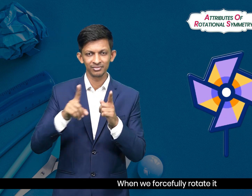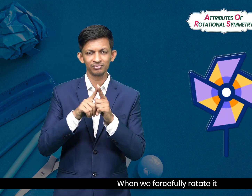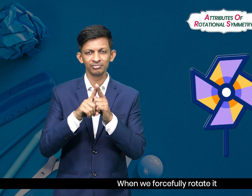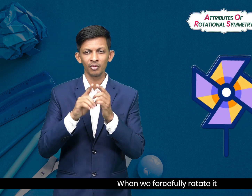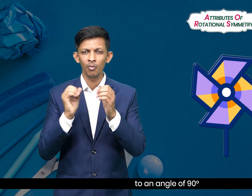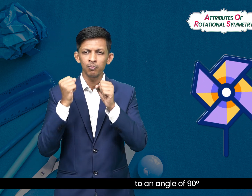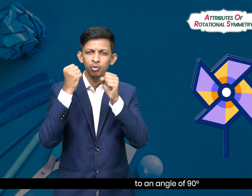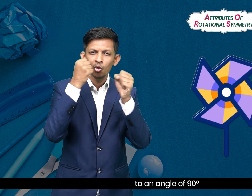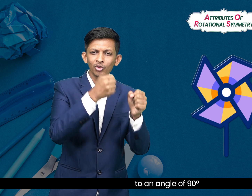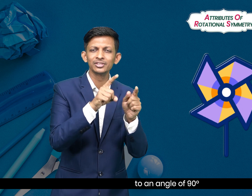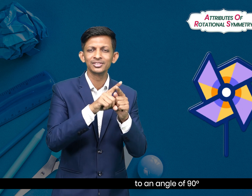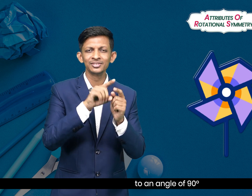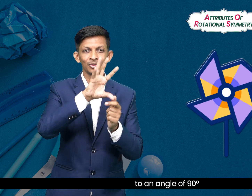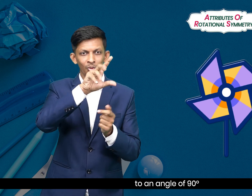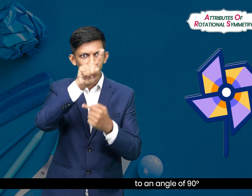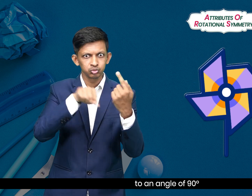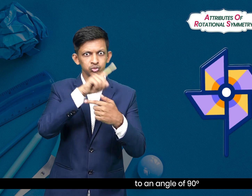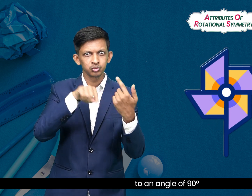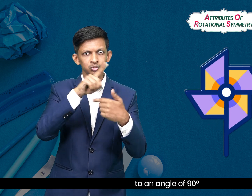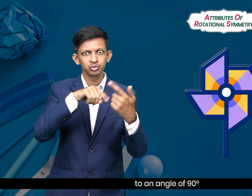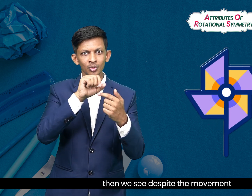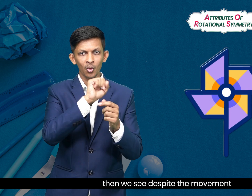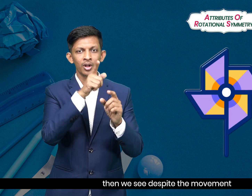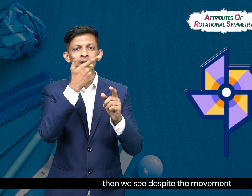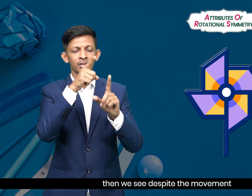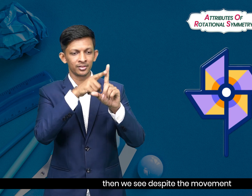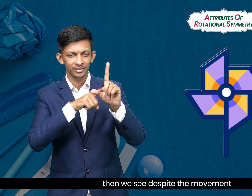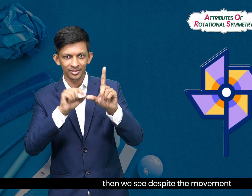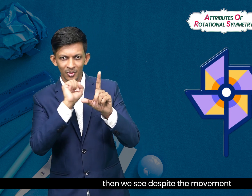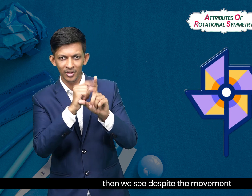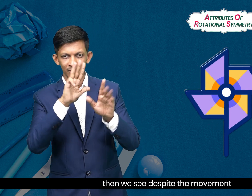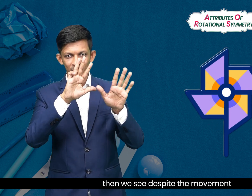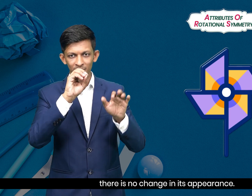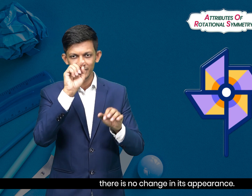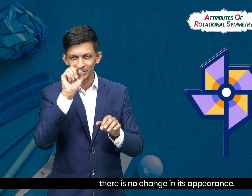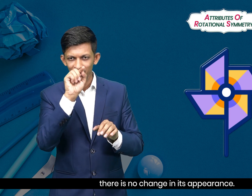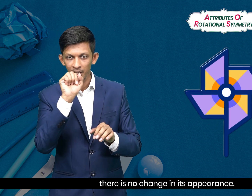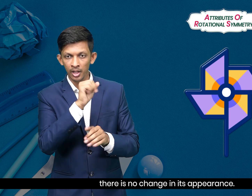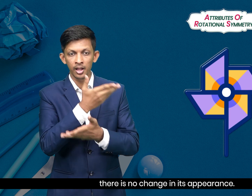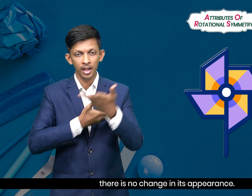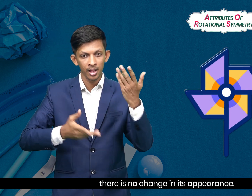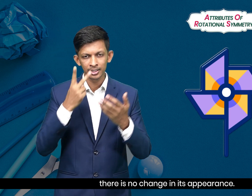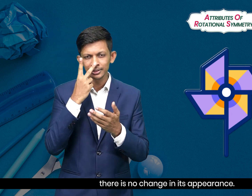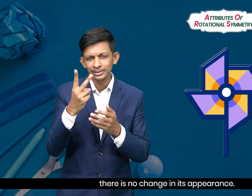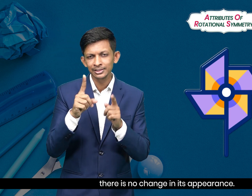it to an angle of 90 degrees, then we see despite the movement there is no change in its appearance.